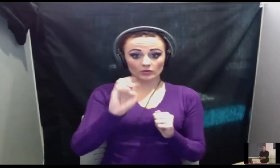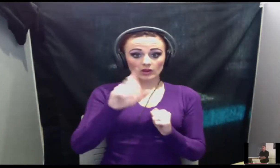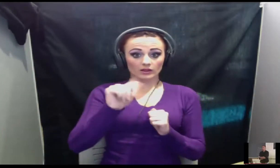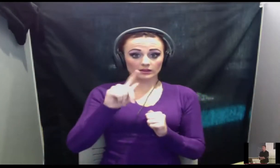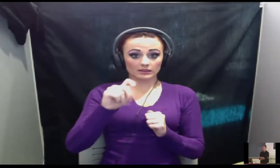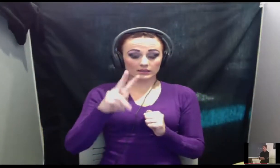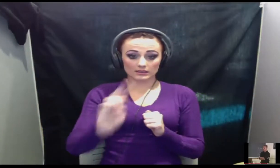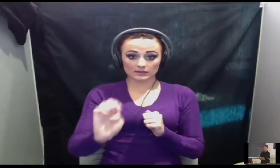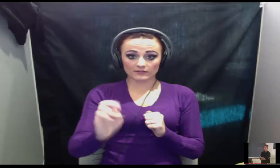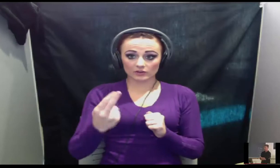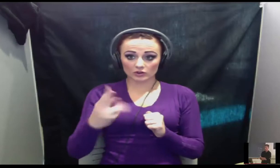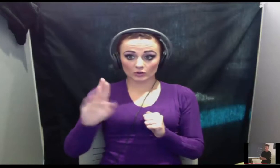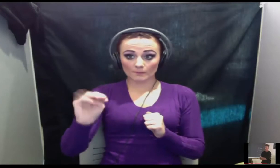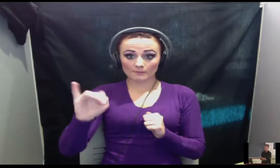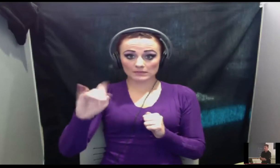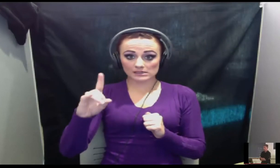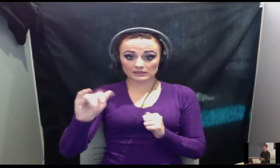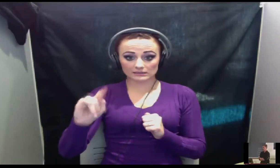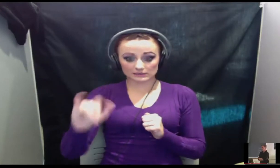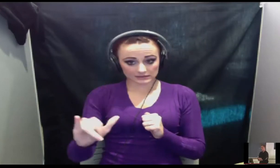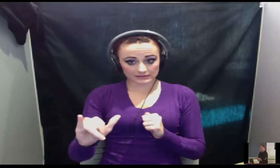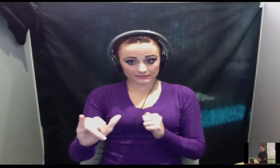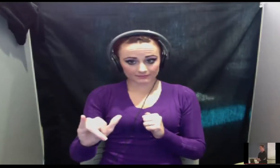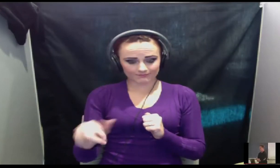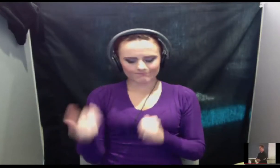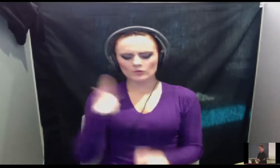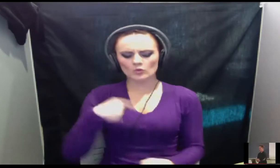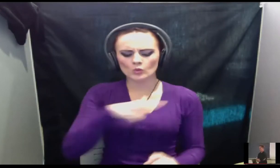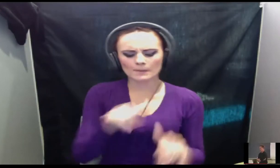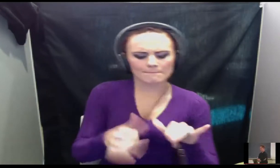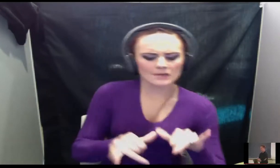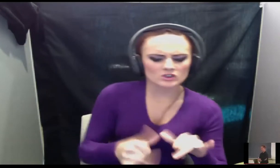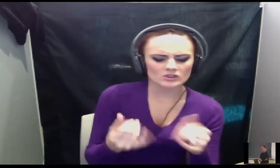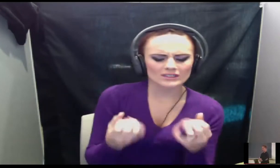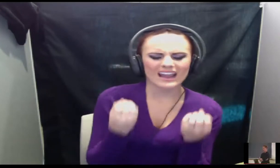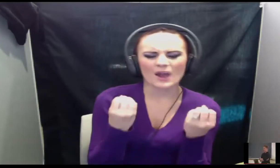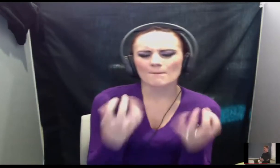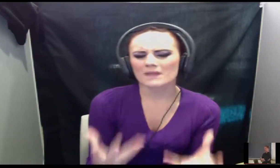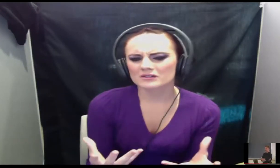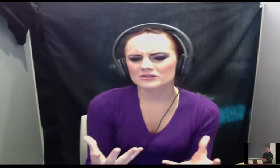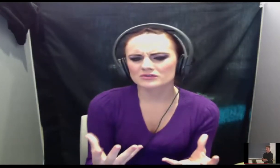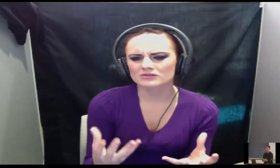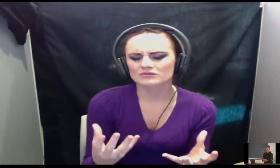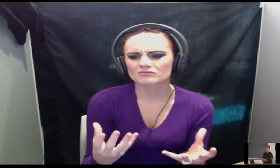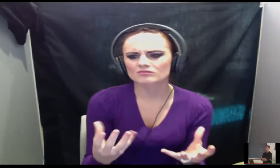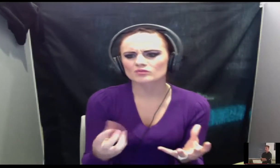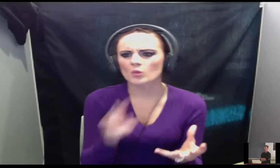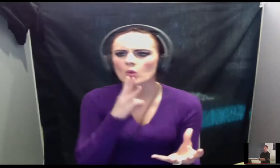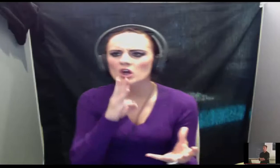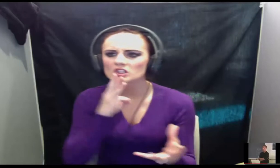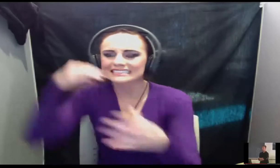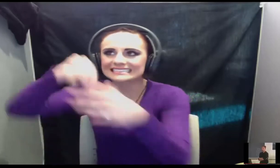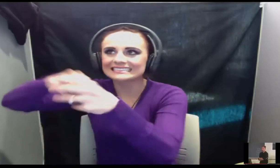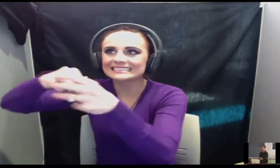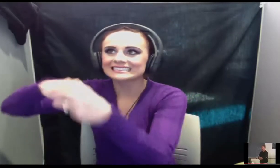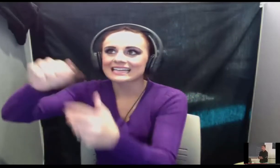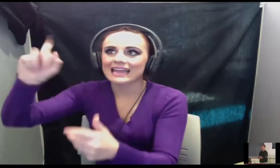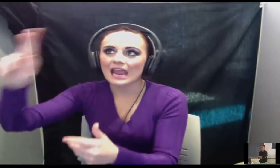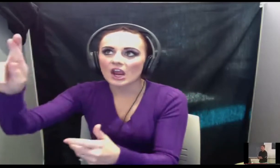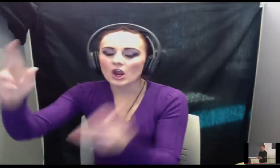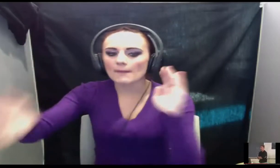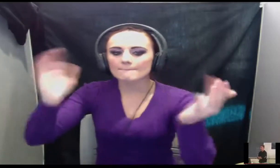us is we're measuring how much moisture is in the air at that time compared to how